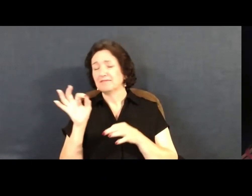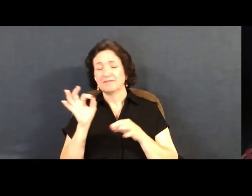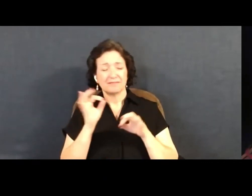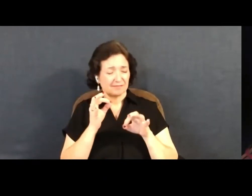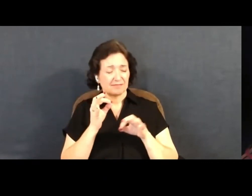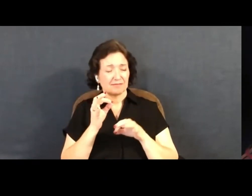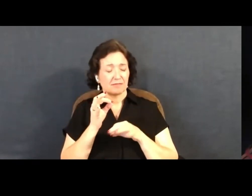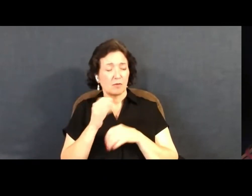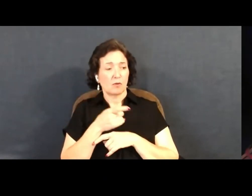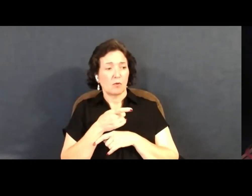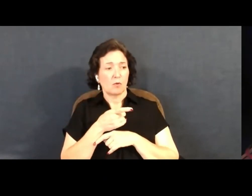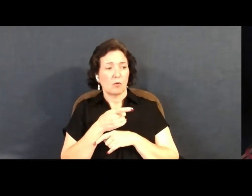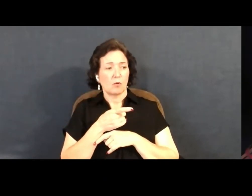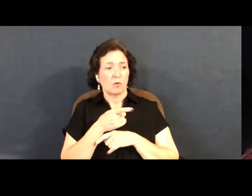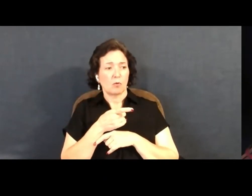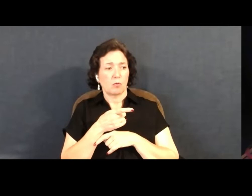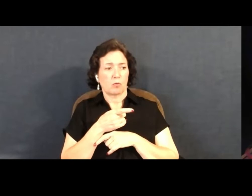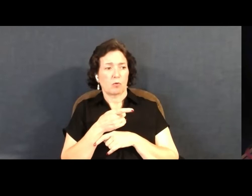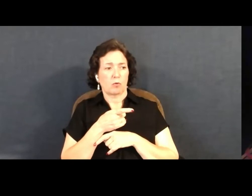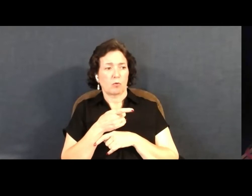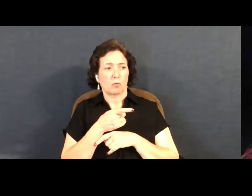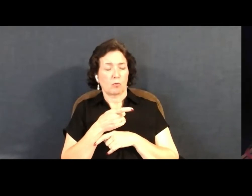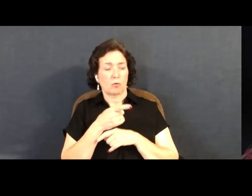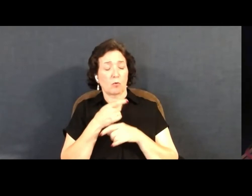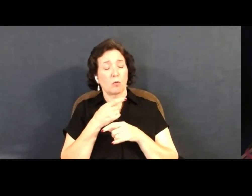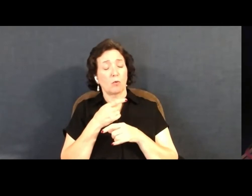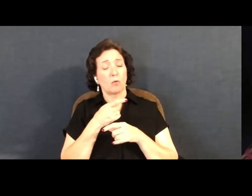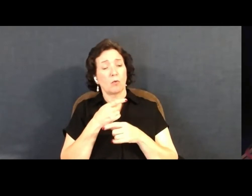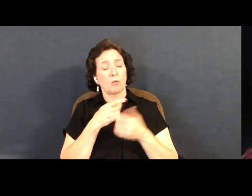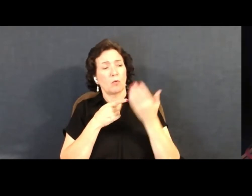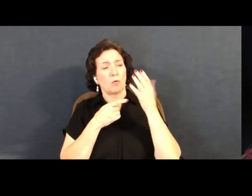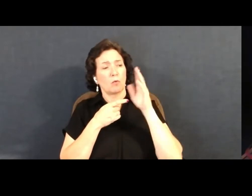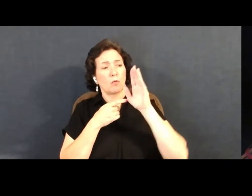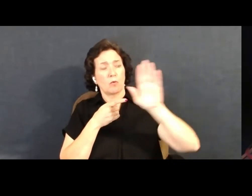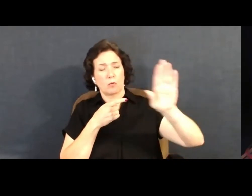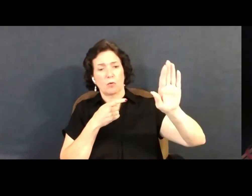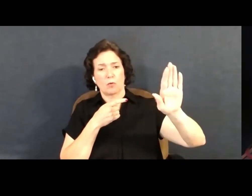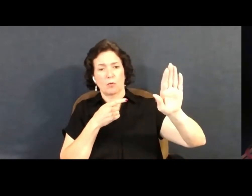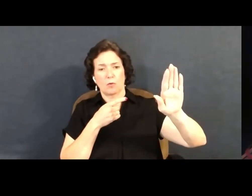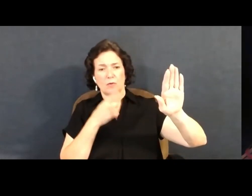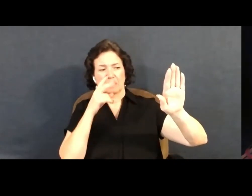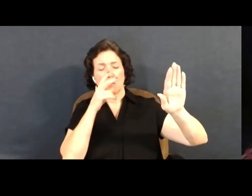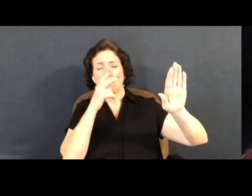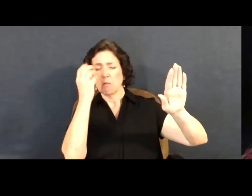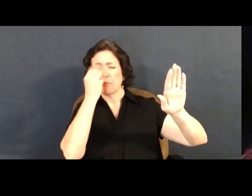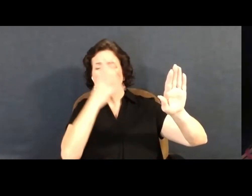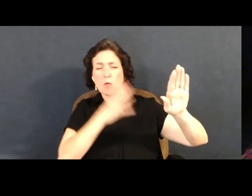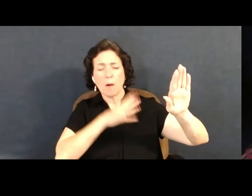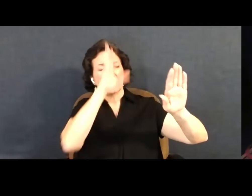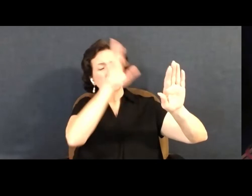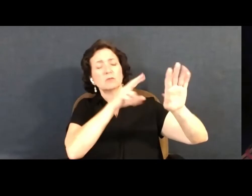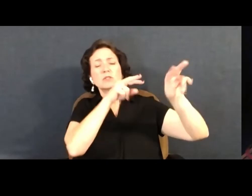was the back of a beautiful woman. She was standing on the